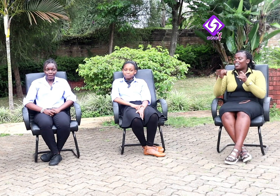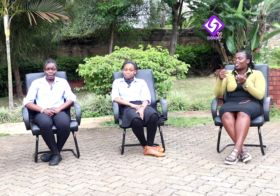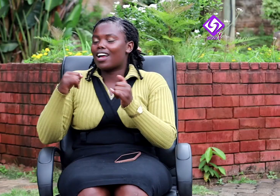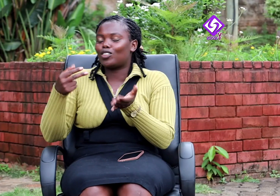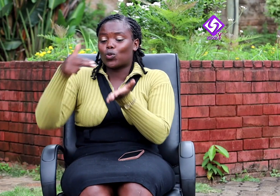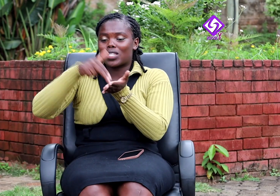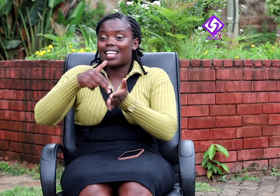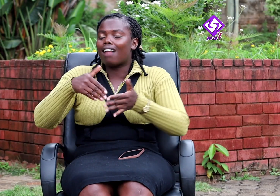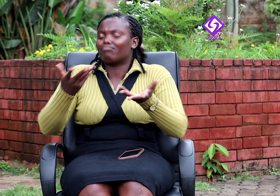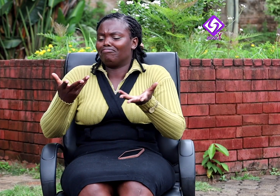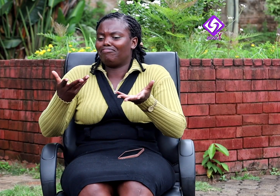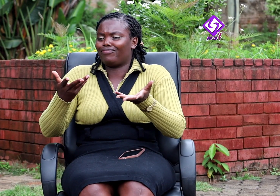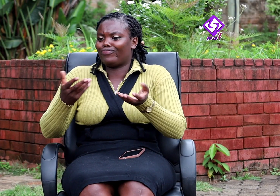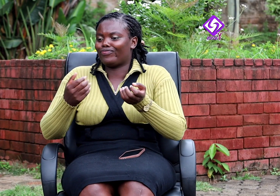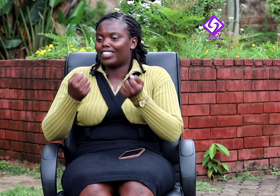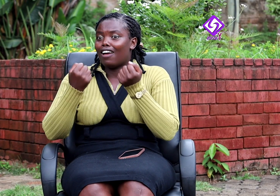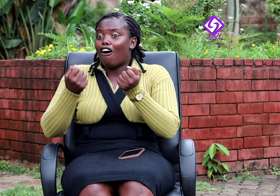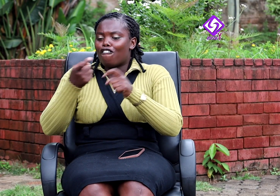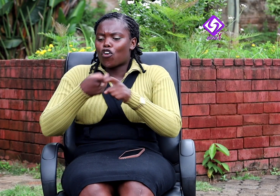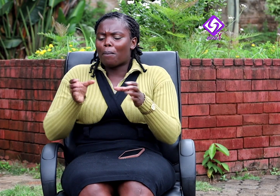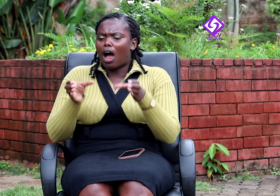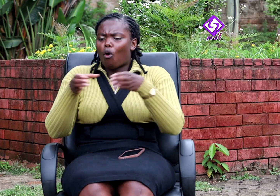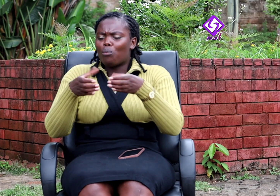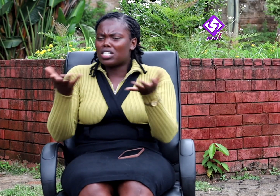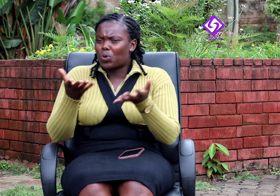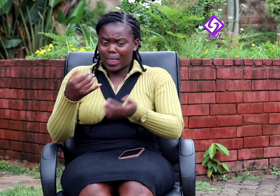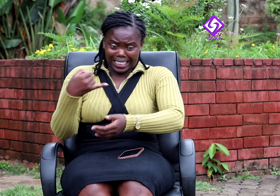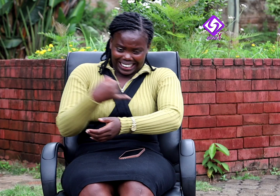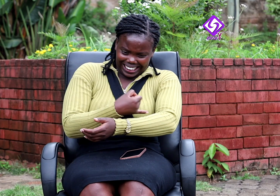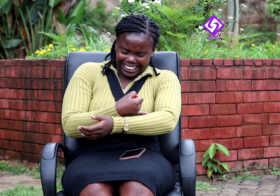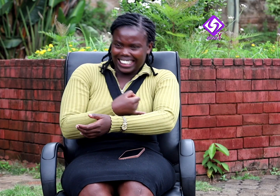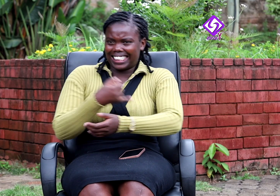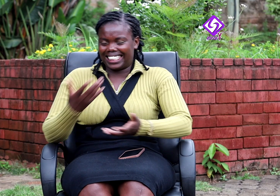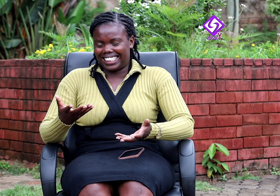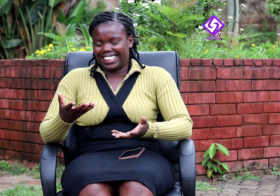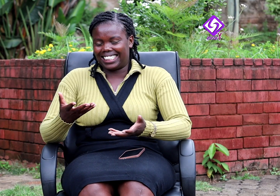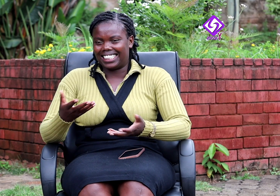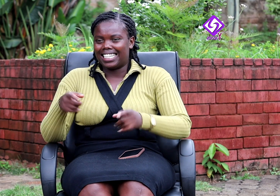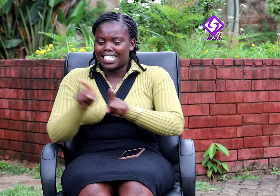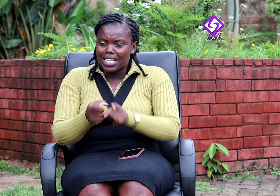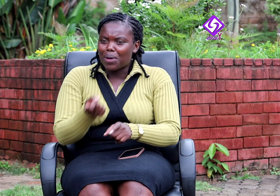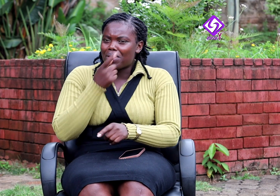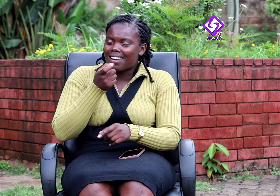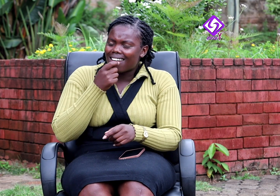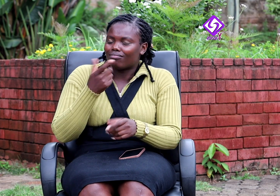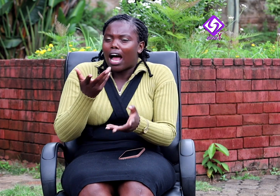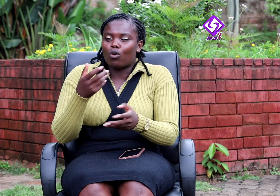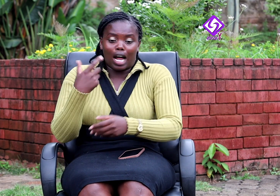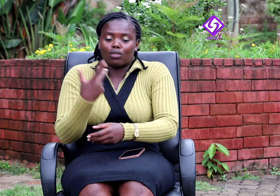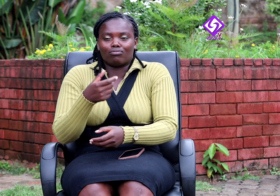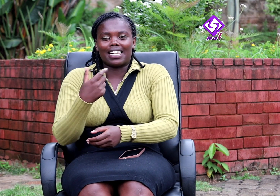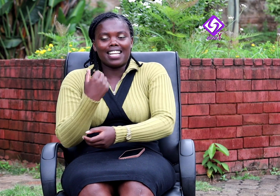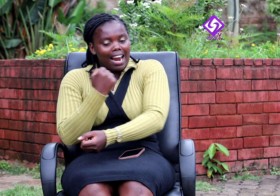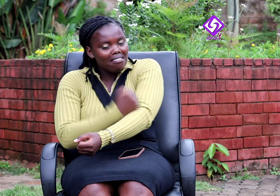I love the way you are passionate about standing very strong from a community where it's well known